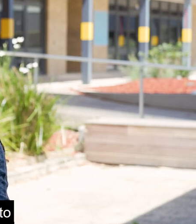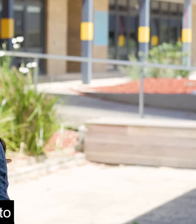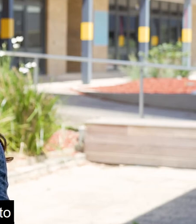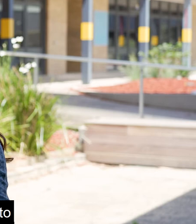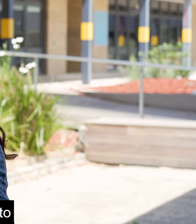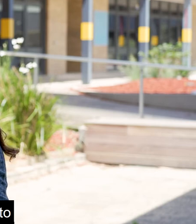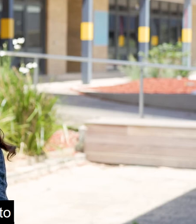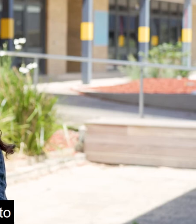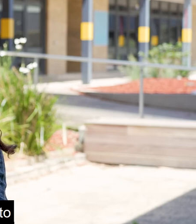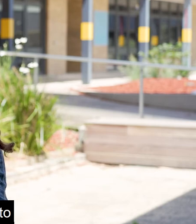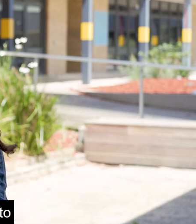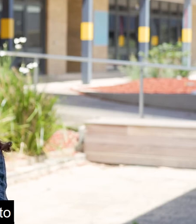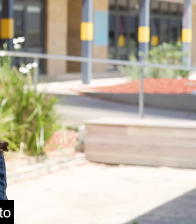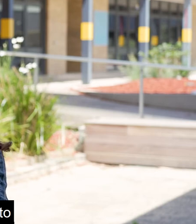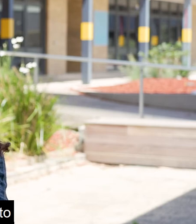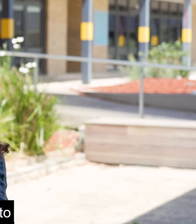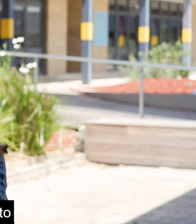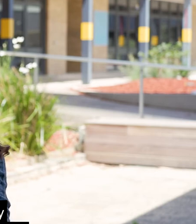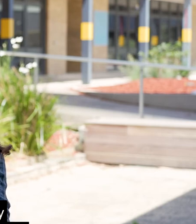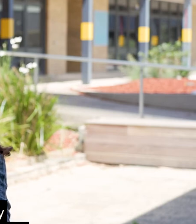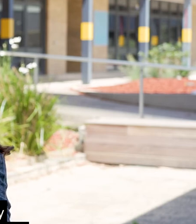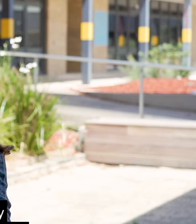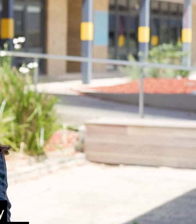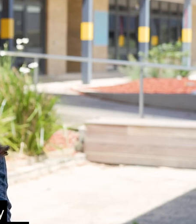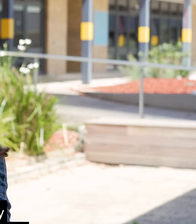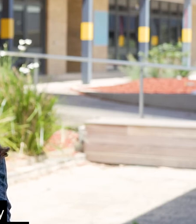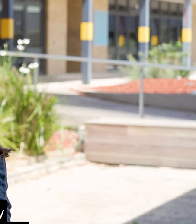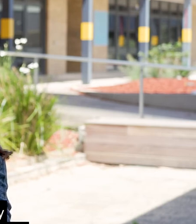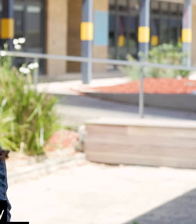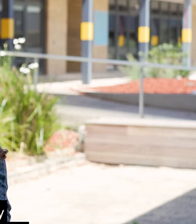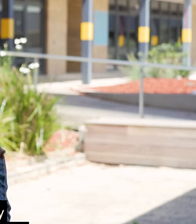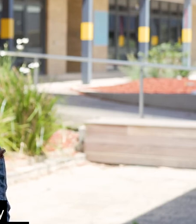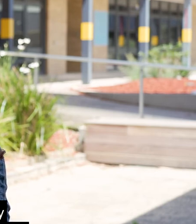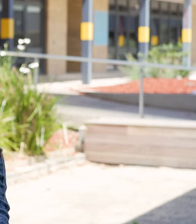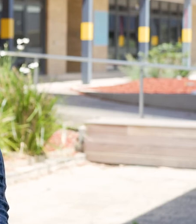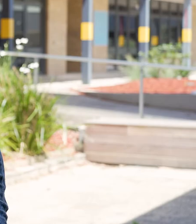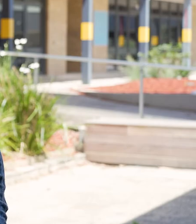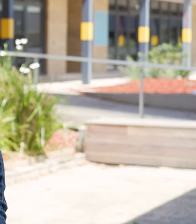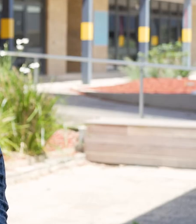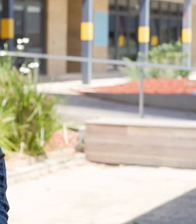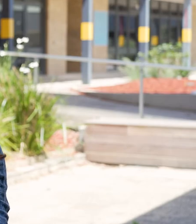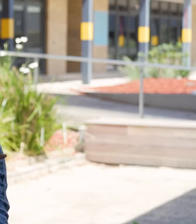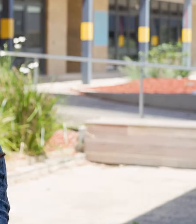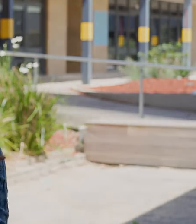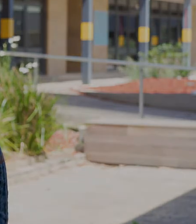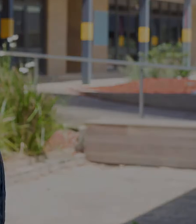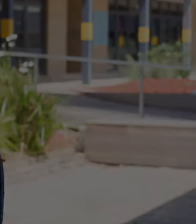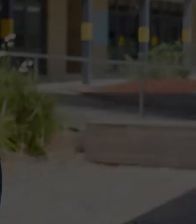involved, support your tribe, speak to your parliamentarians, have your voice heard, and truly experience everything Forest Hill has to offer. Thank